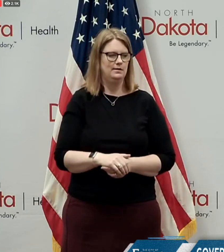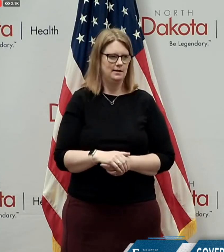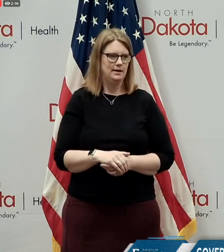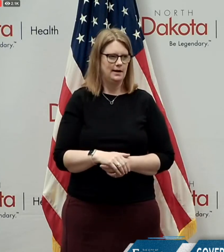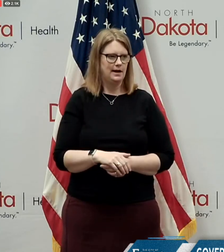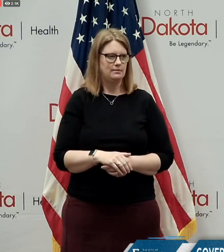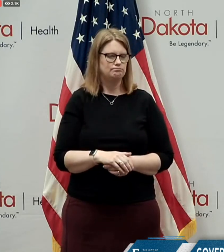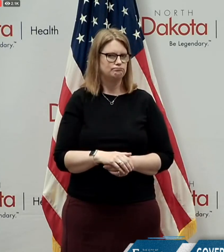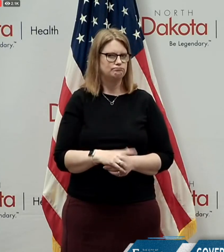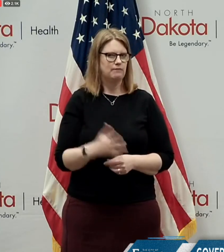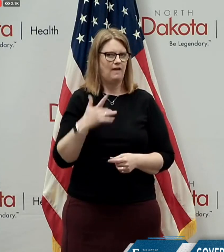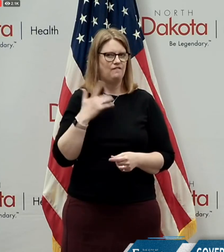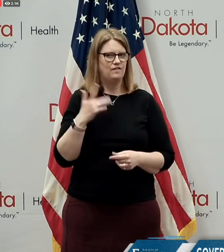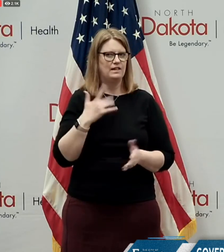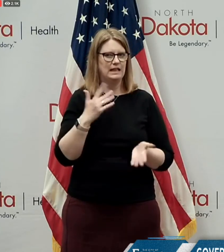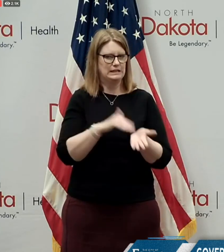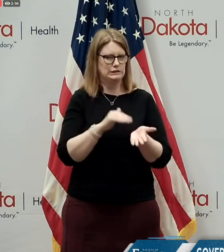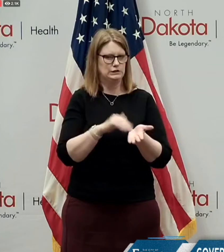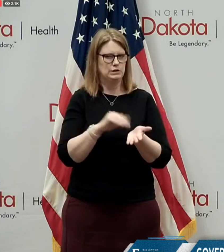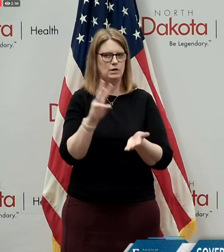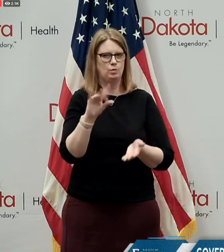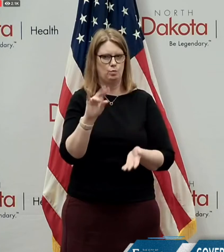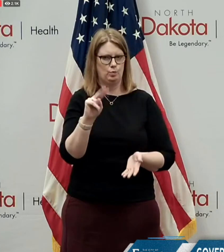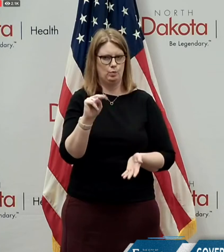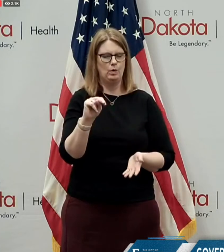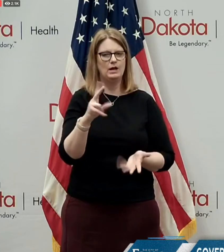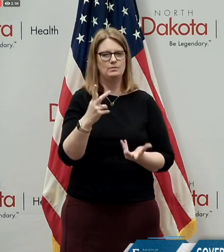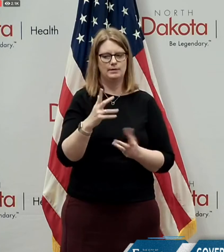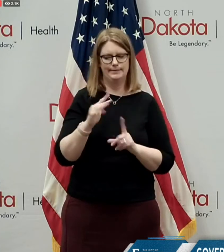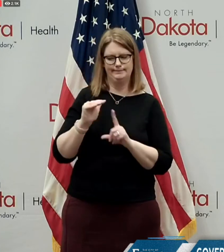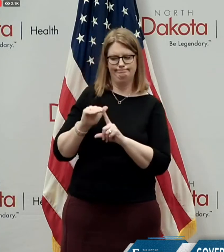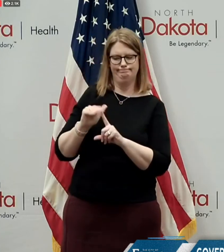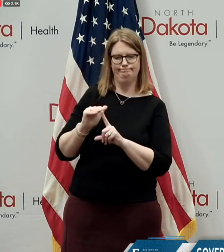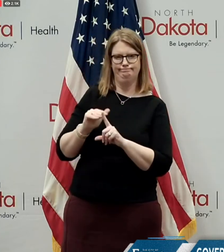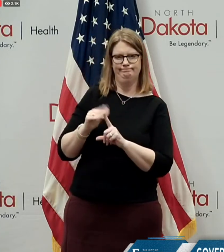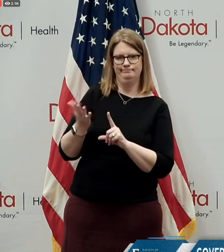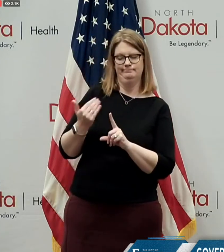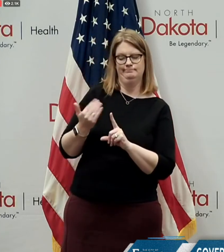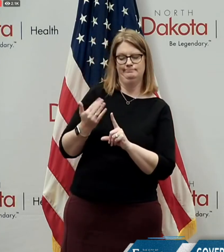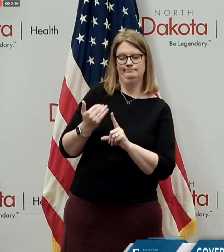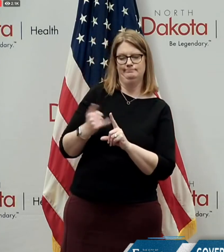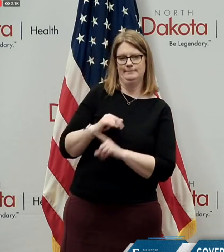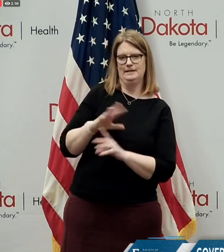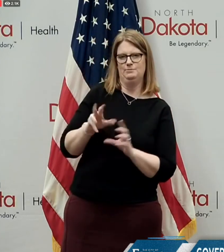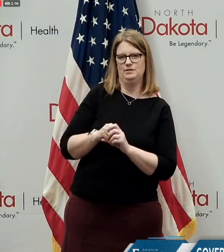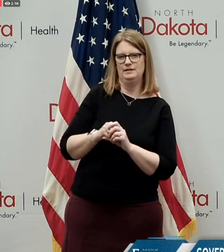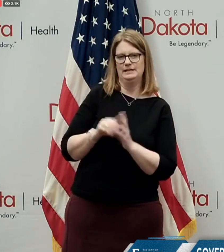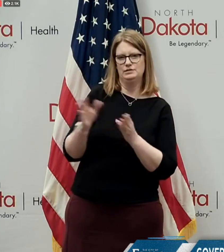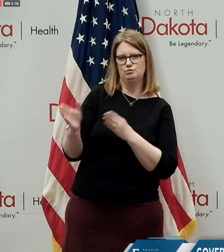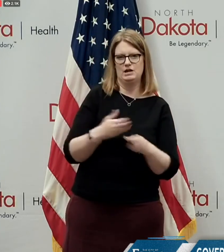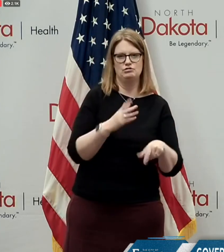would be expecting that Dr. Wynn will be tapping him to be part of his strategy task